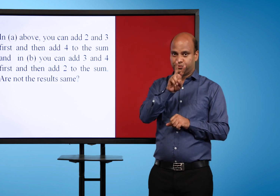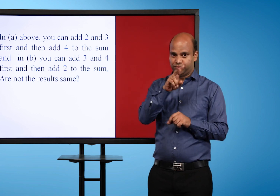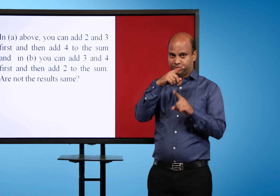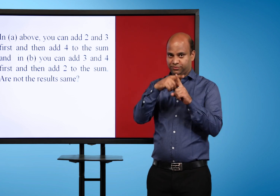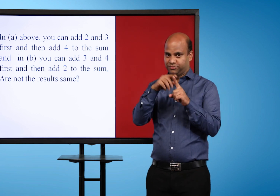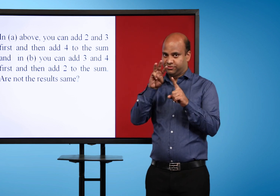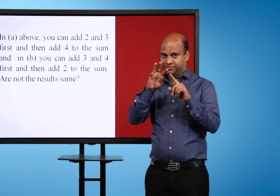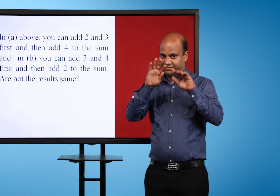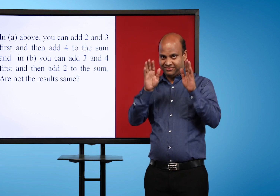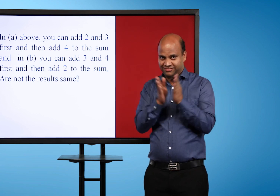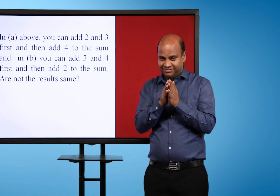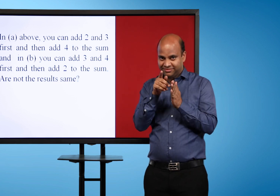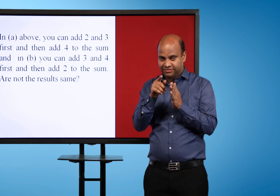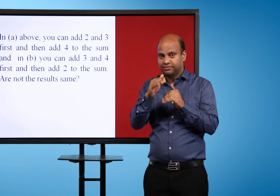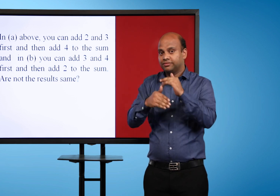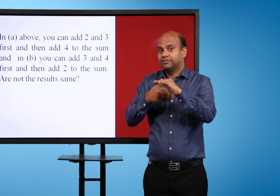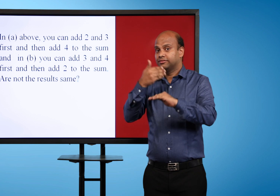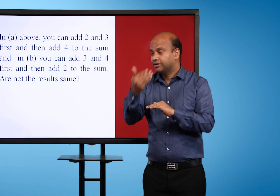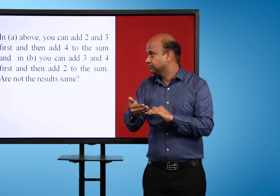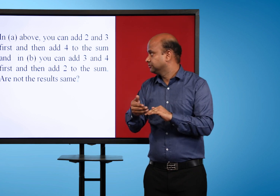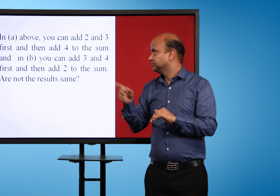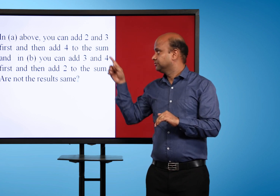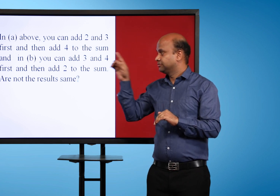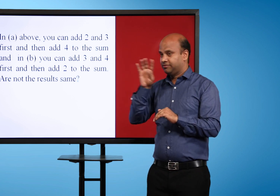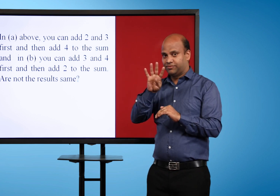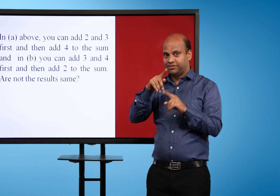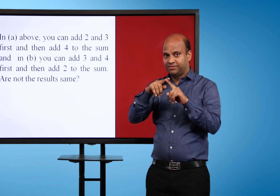2 and 3 first and then add 4 to the sum.